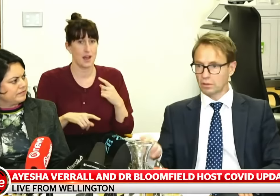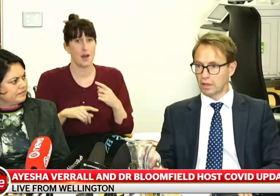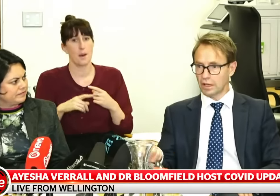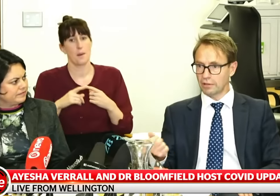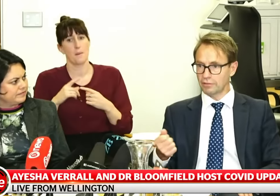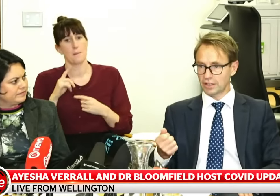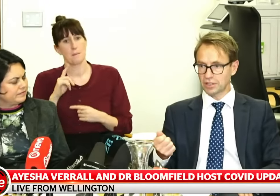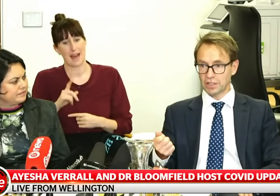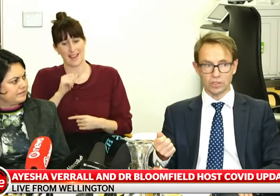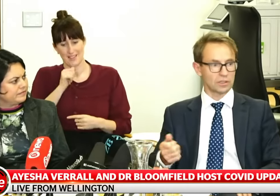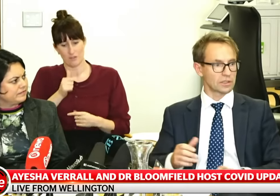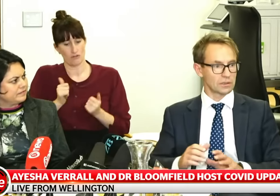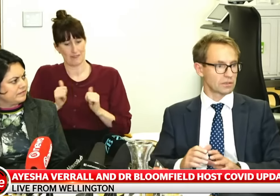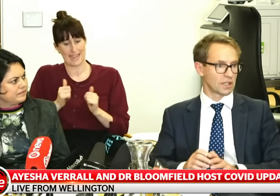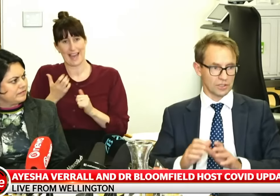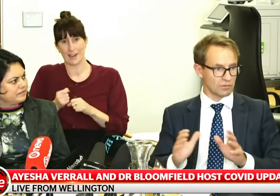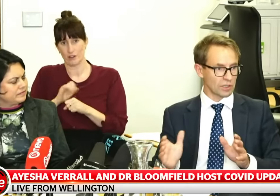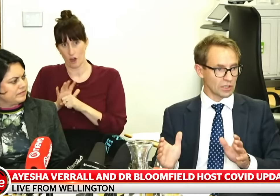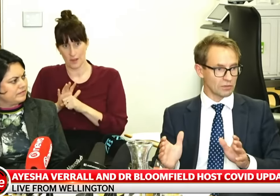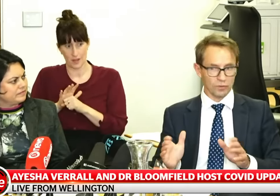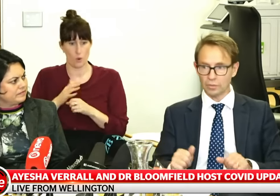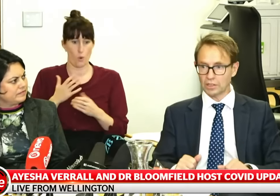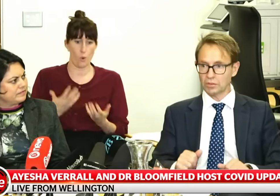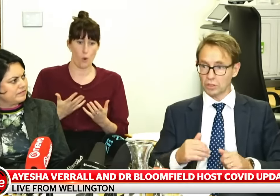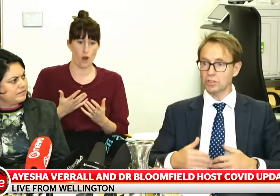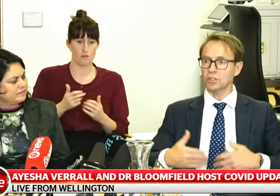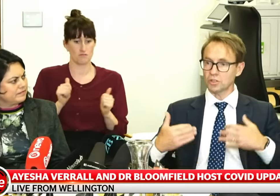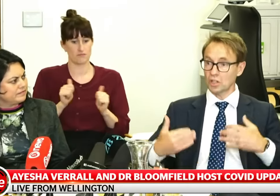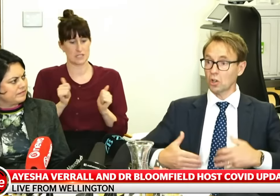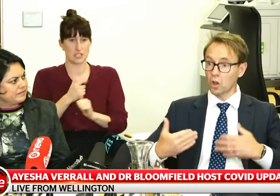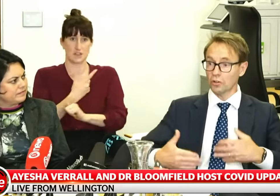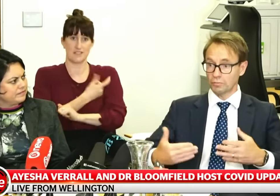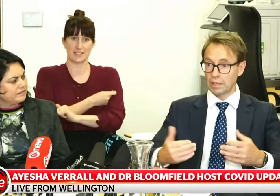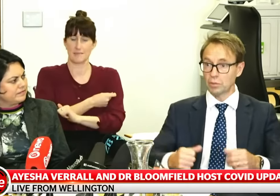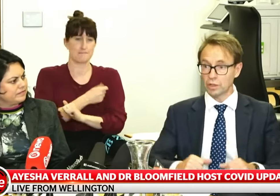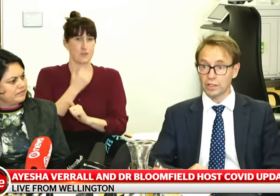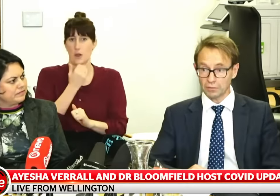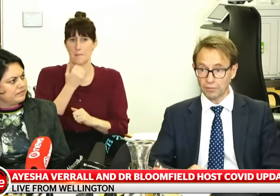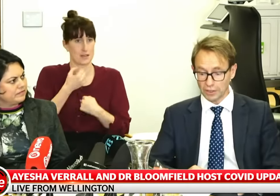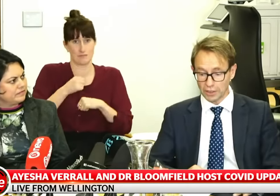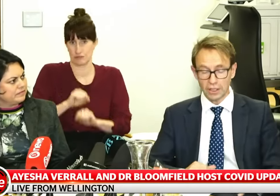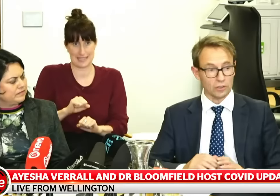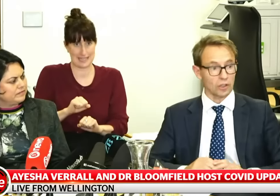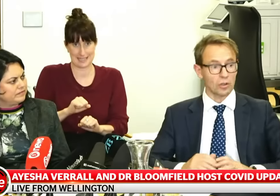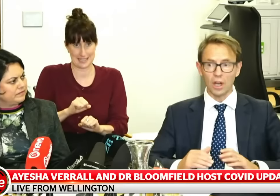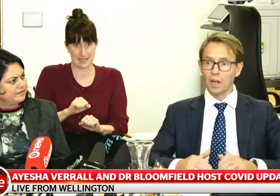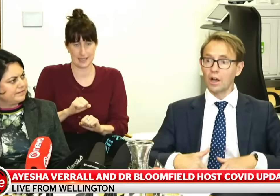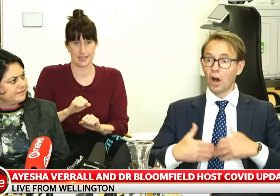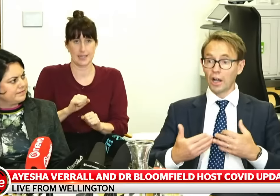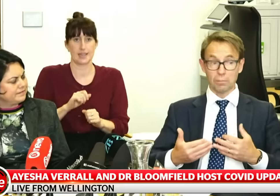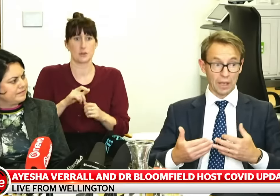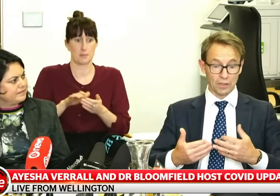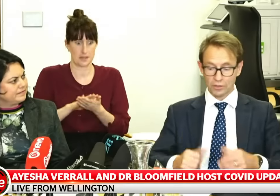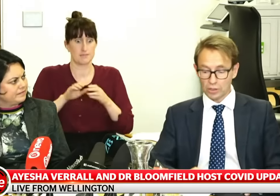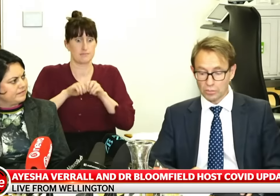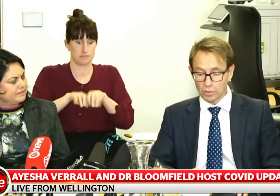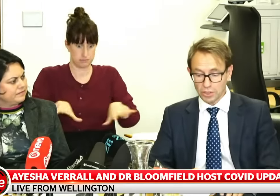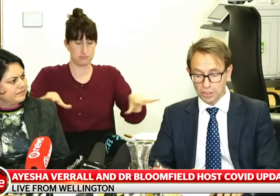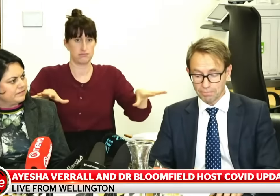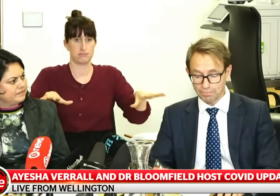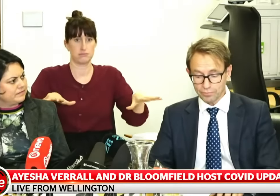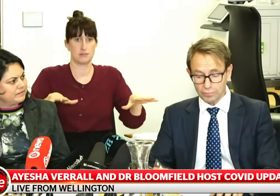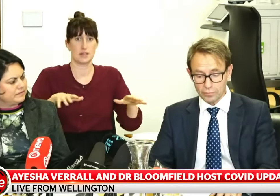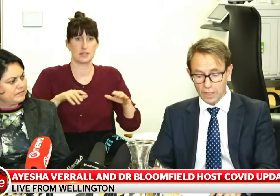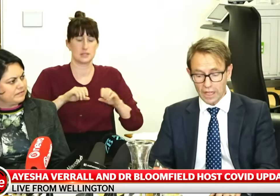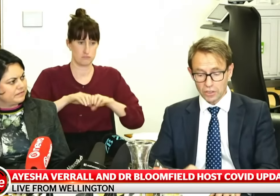infection or vaccination doesn't really confer much immunity. So you see a lot of people getting infected again, so high impact in the